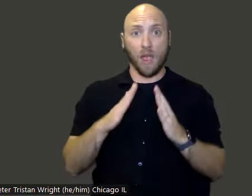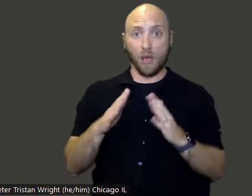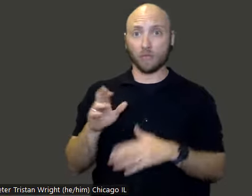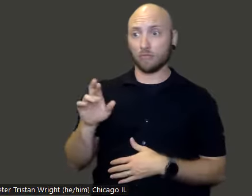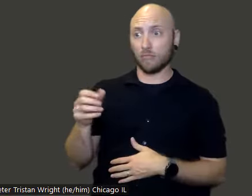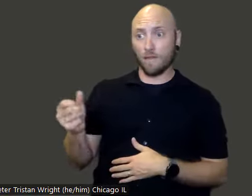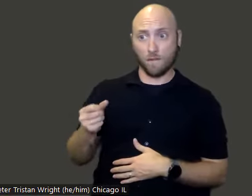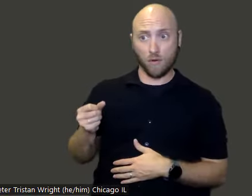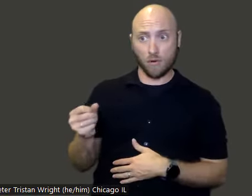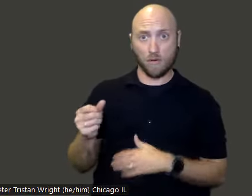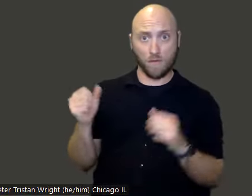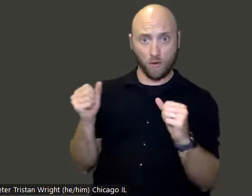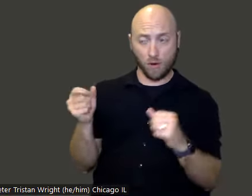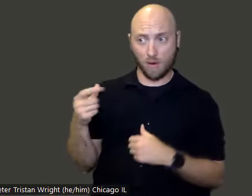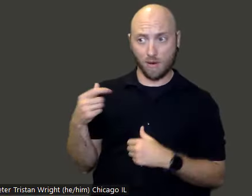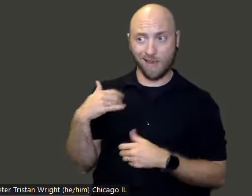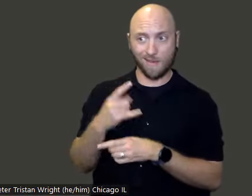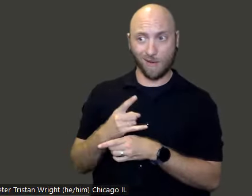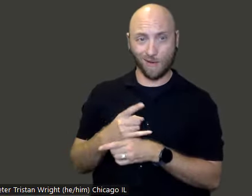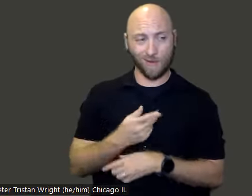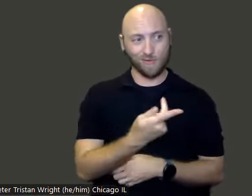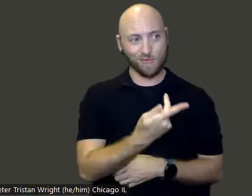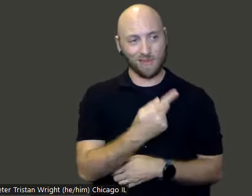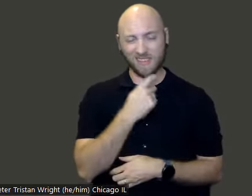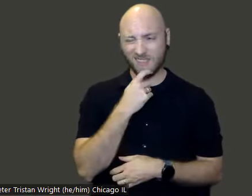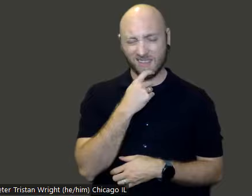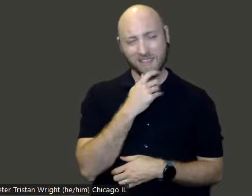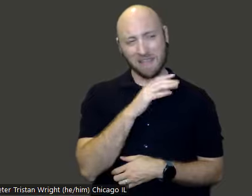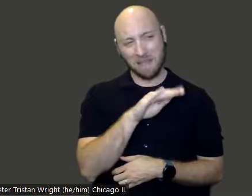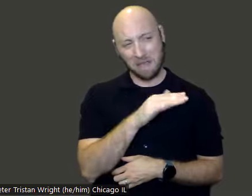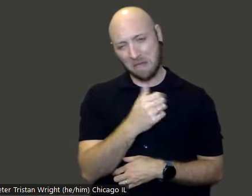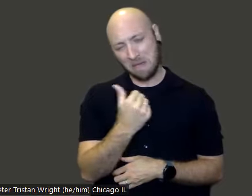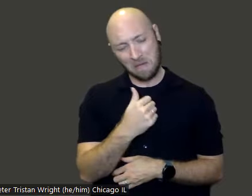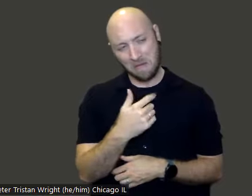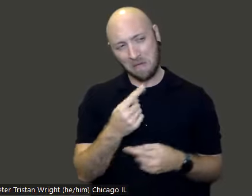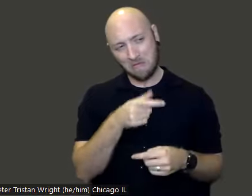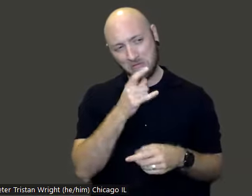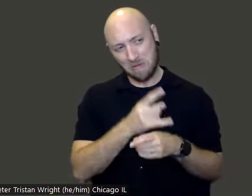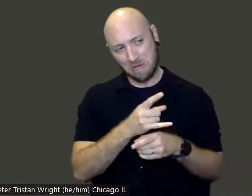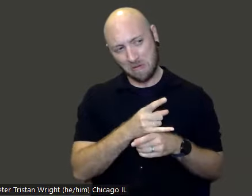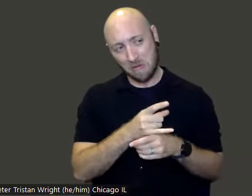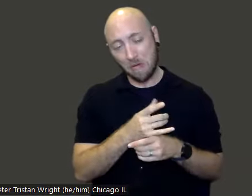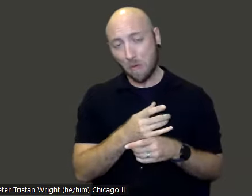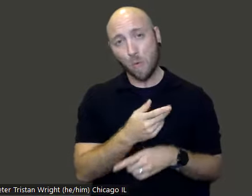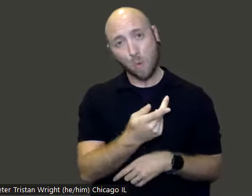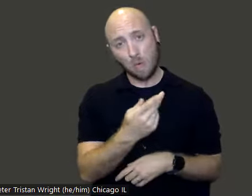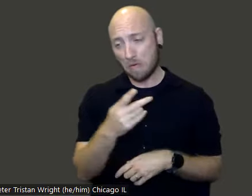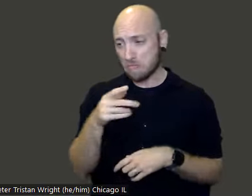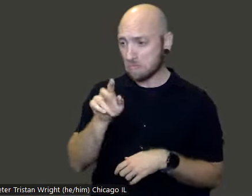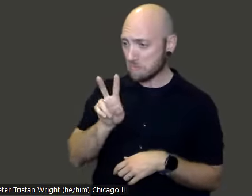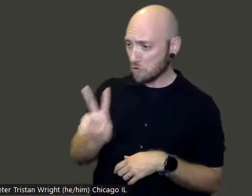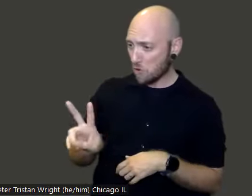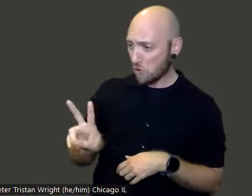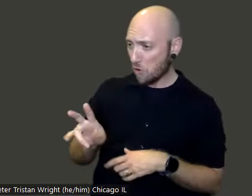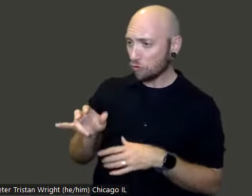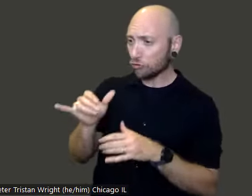staying, and we were like, "Huh, let's, like, drink it." And we drank a bit. Didn't really